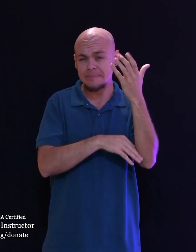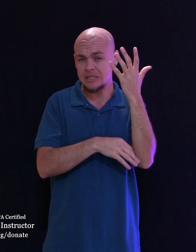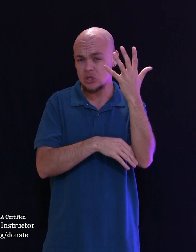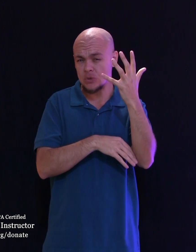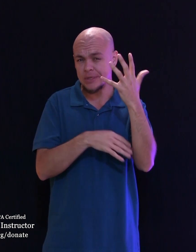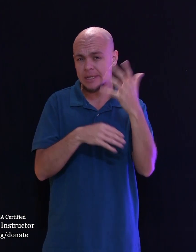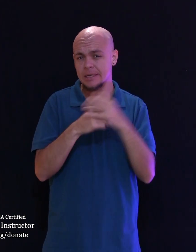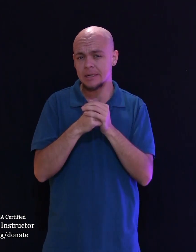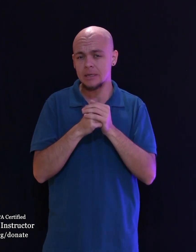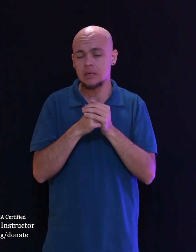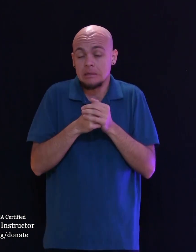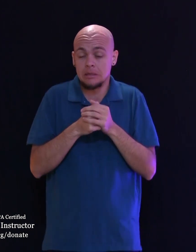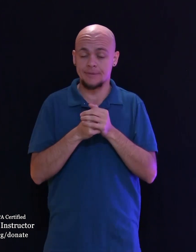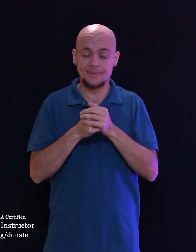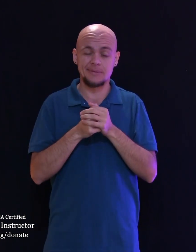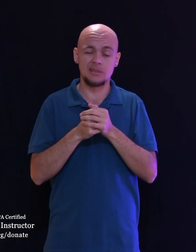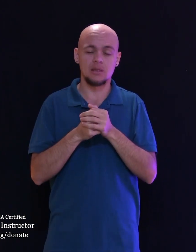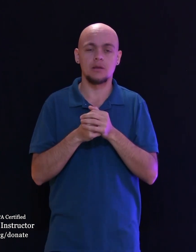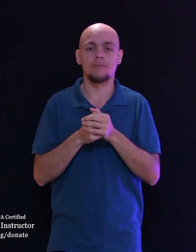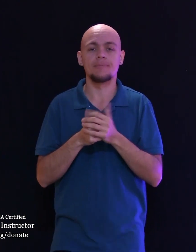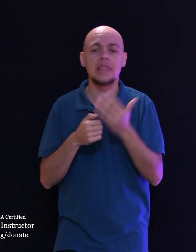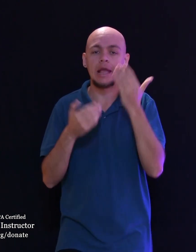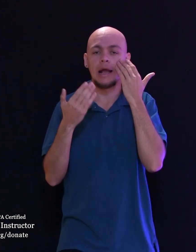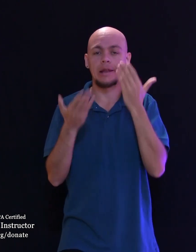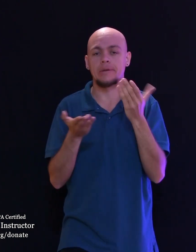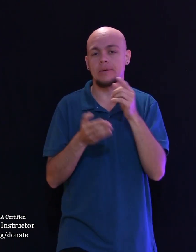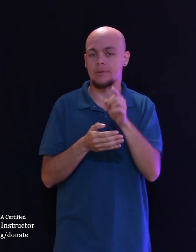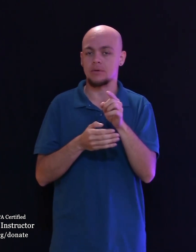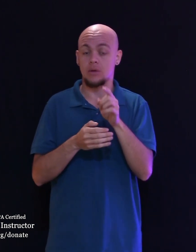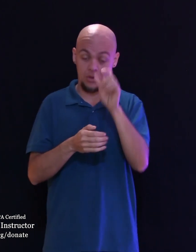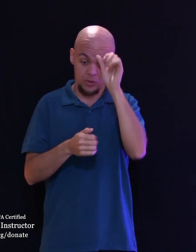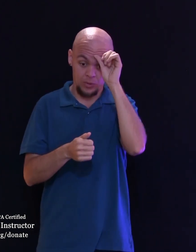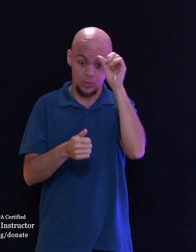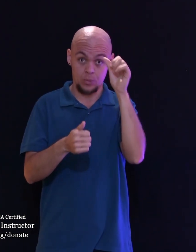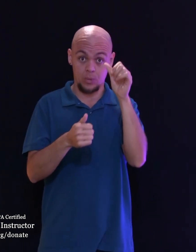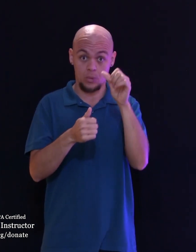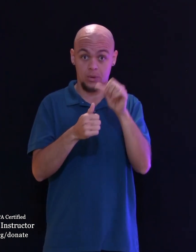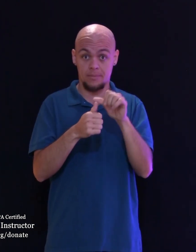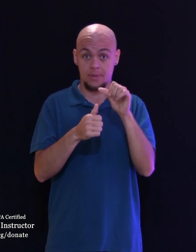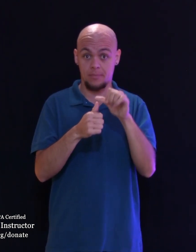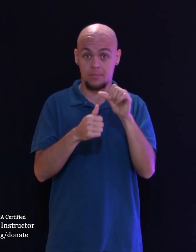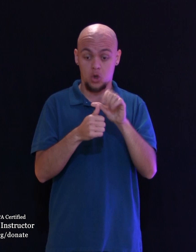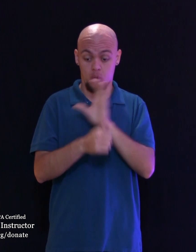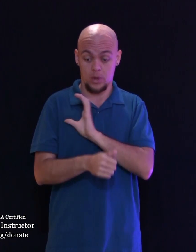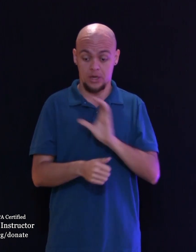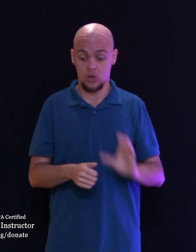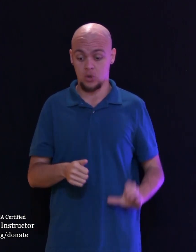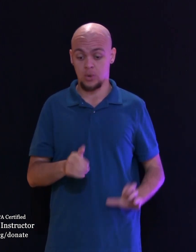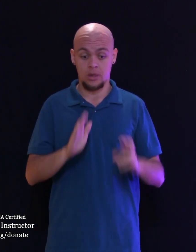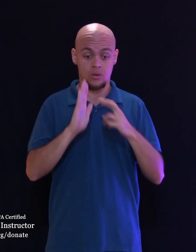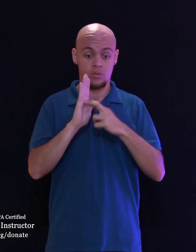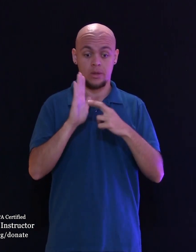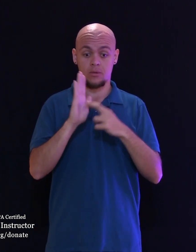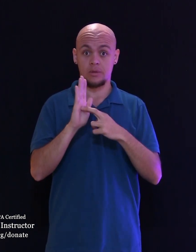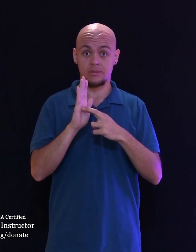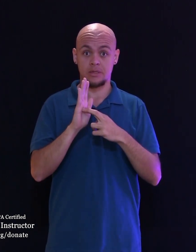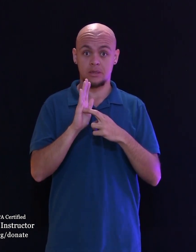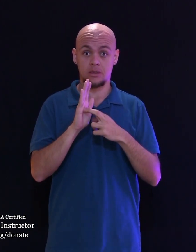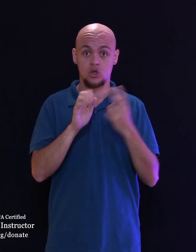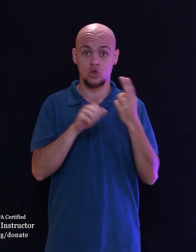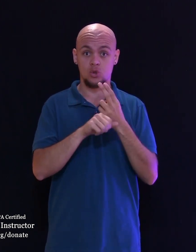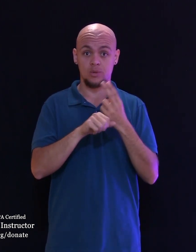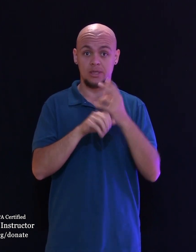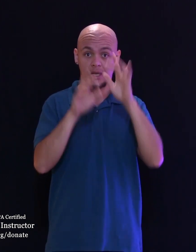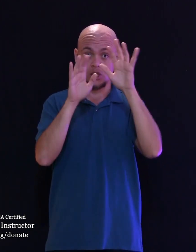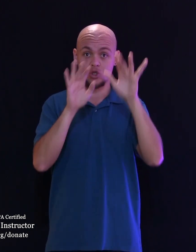something. You know, I don't know about you, but I don't remember when Christianity was represented by a